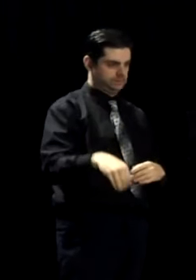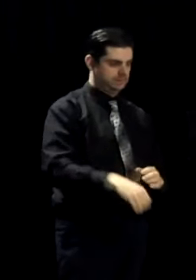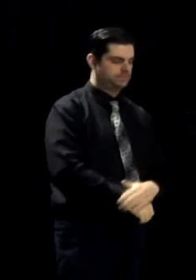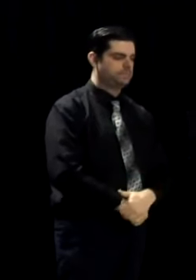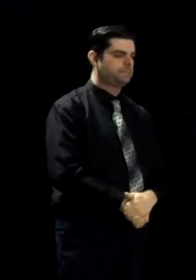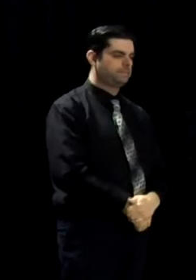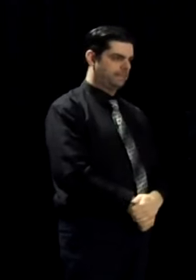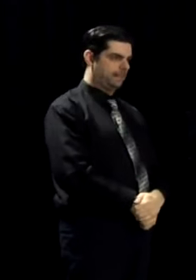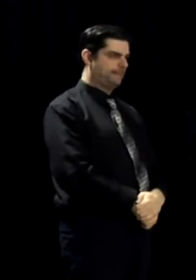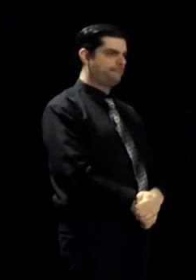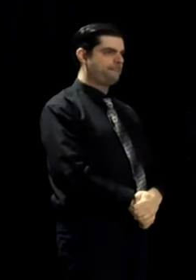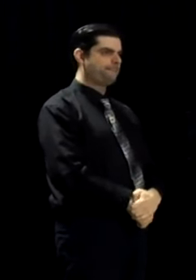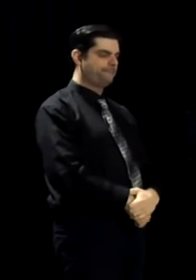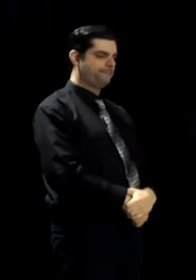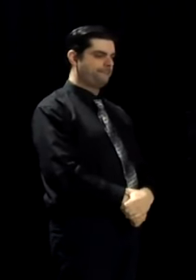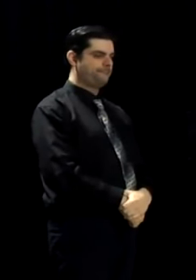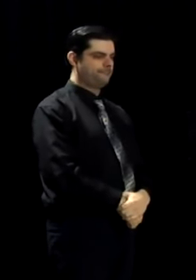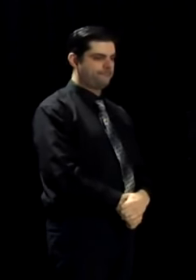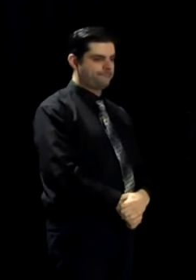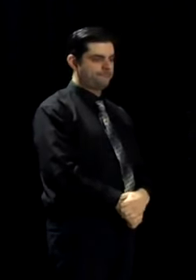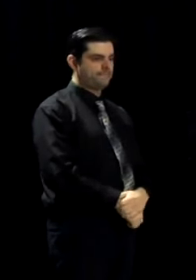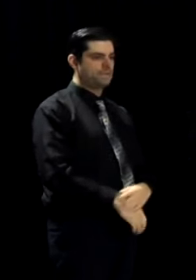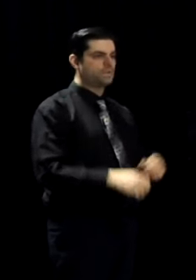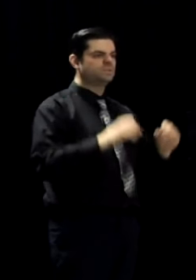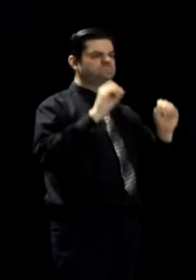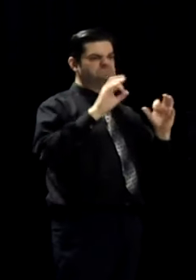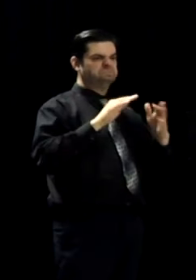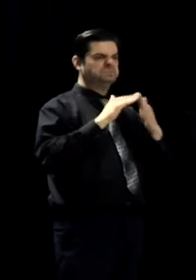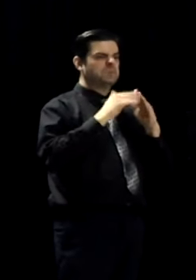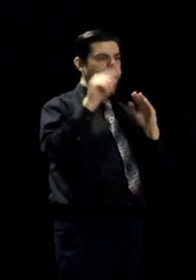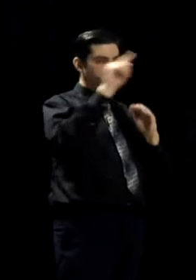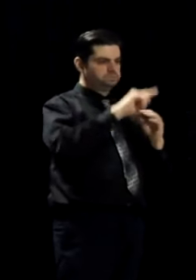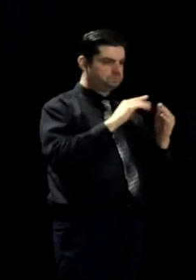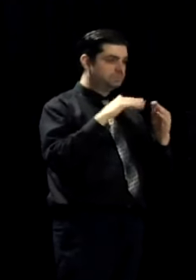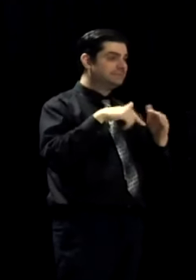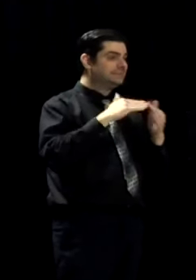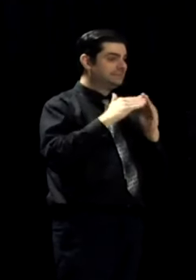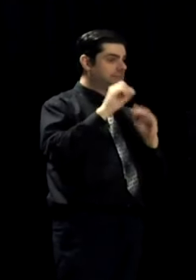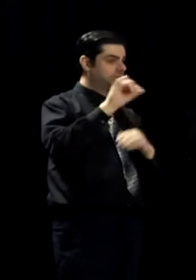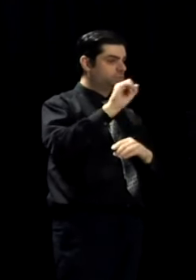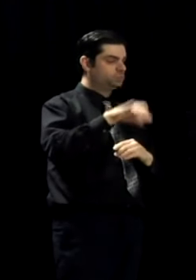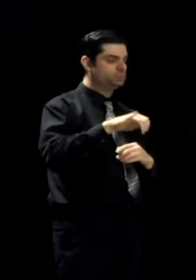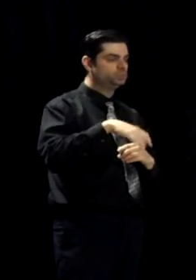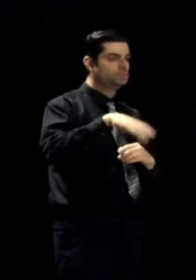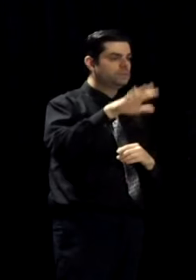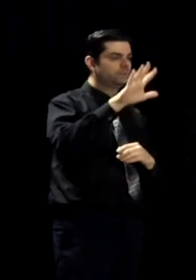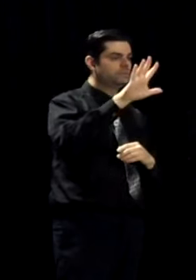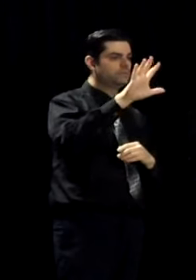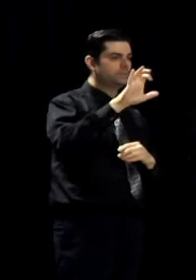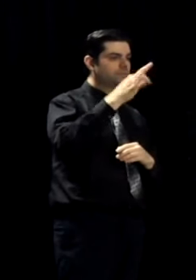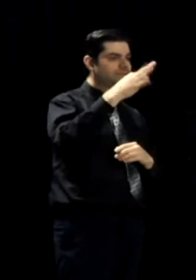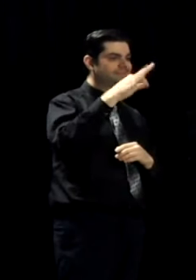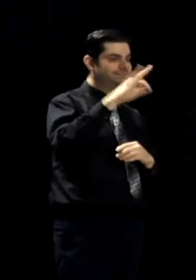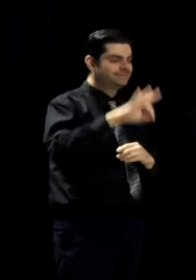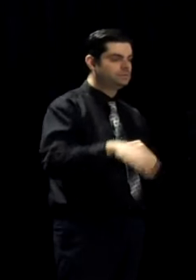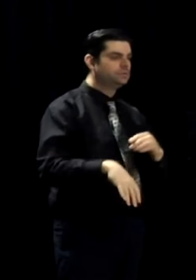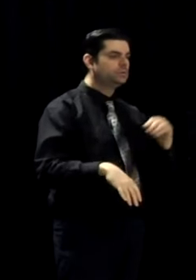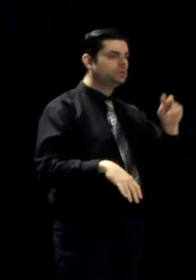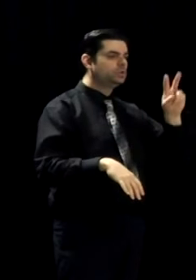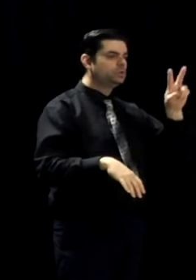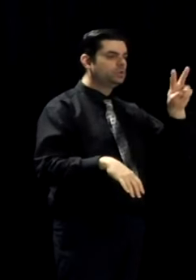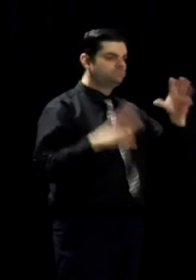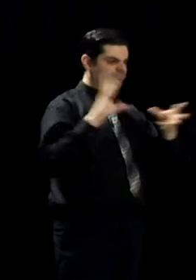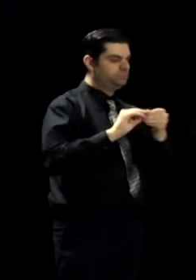cases, 38 recoveries, 19 active. Town of DeWitt, 54 total cases, 33 recoveries, 21